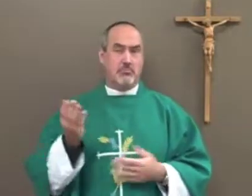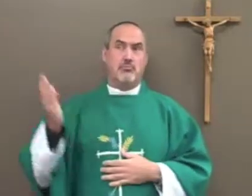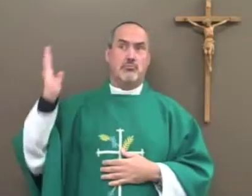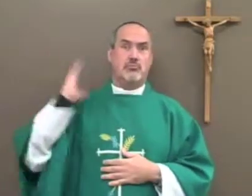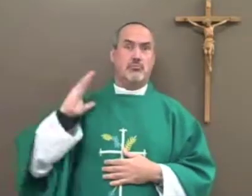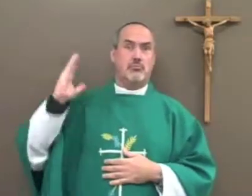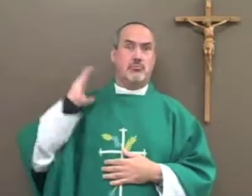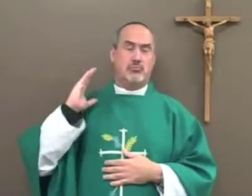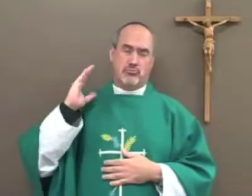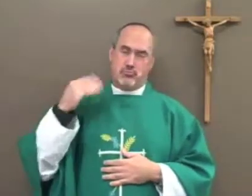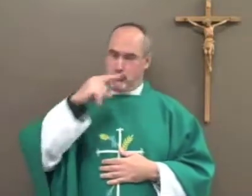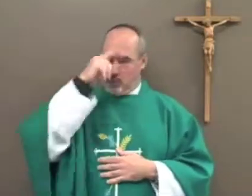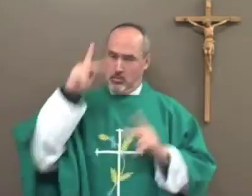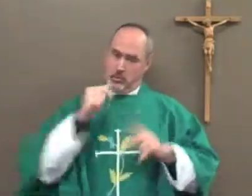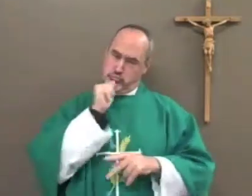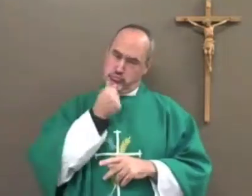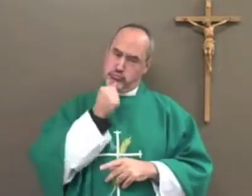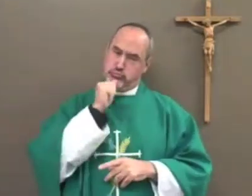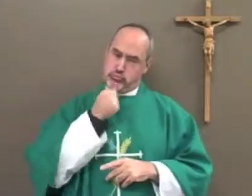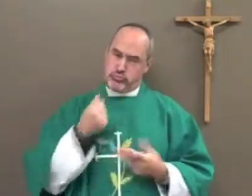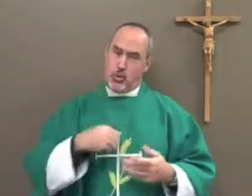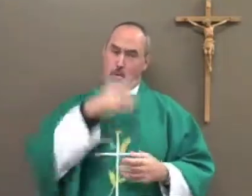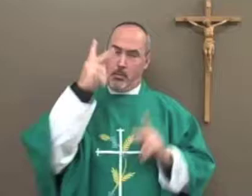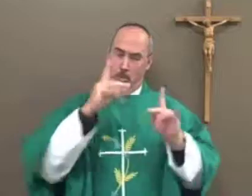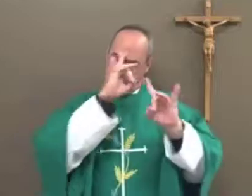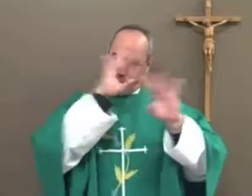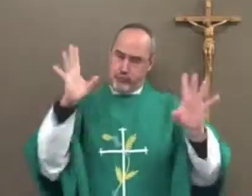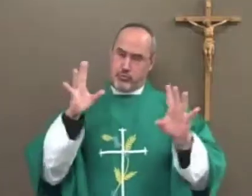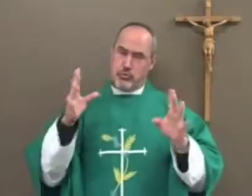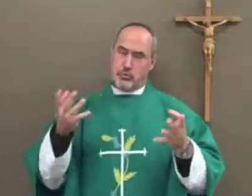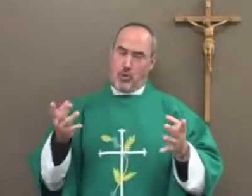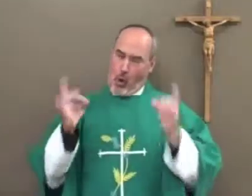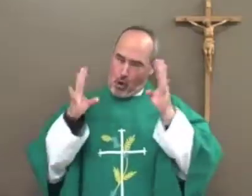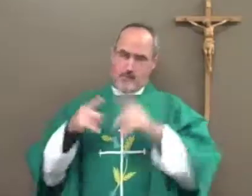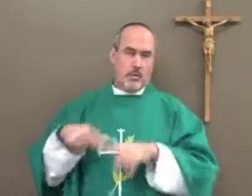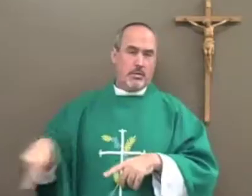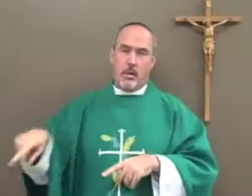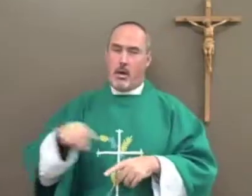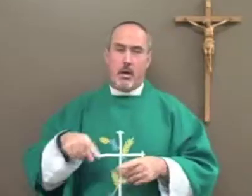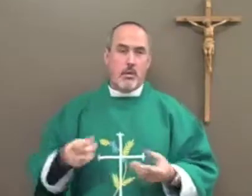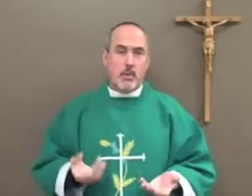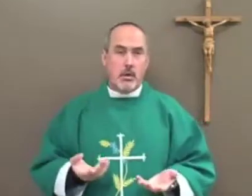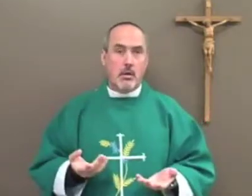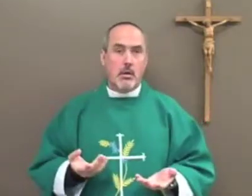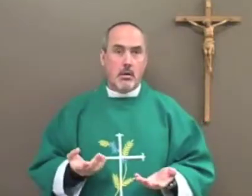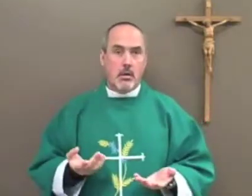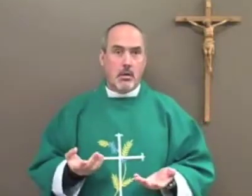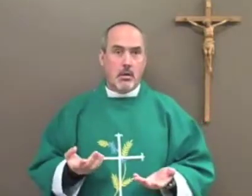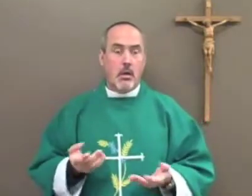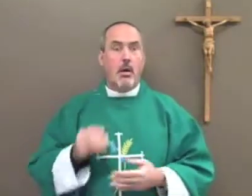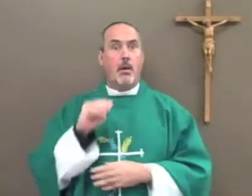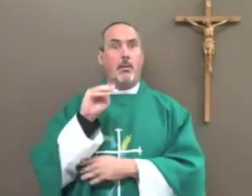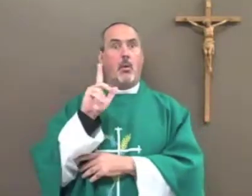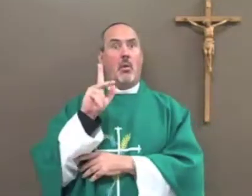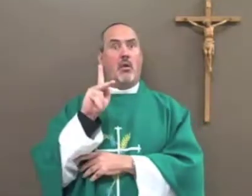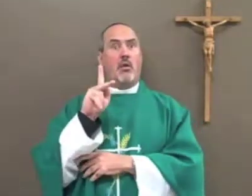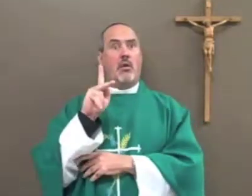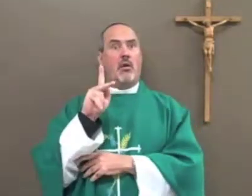about. We can look in the history and see the suffering that black people have gone through, and it was